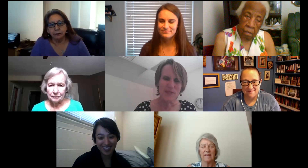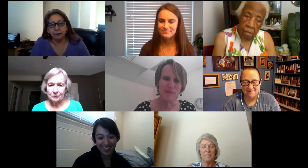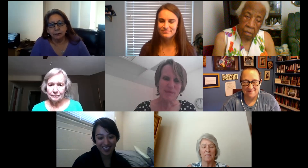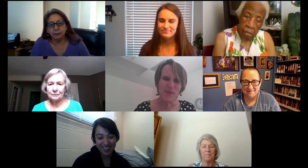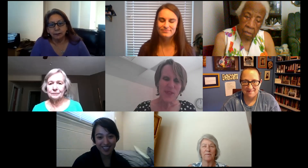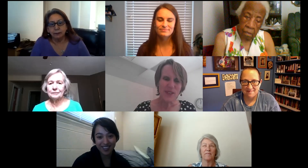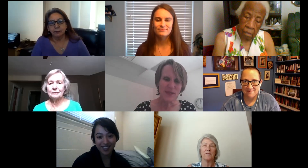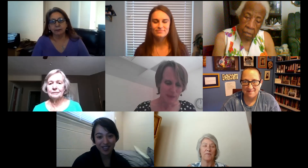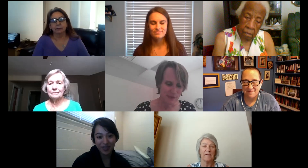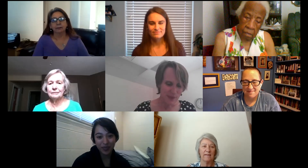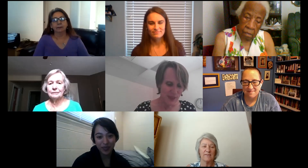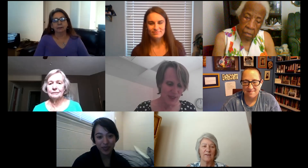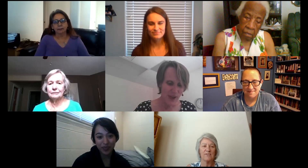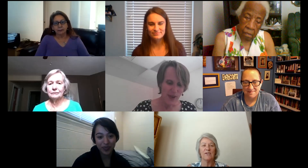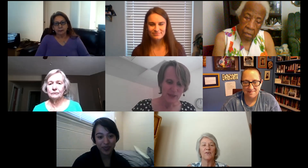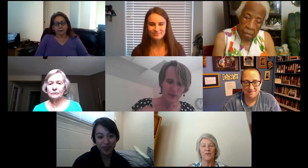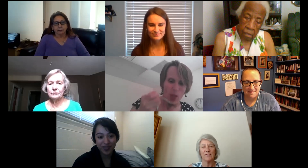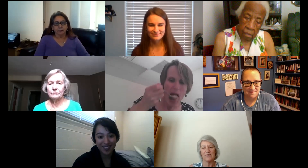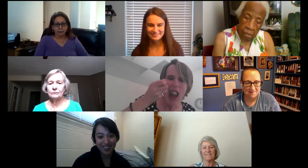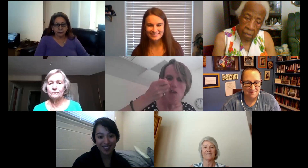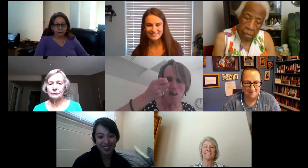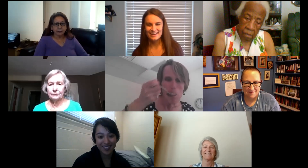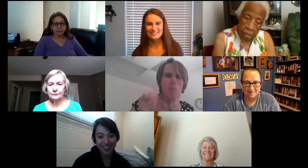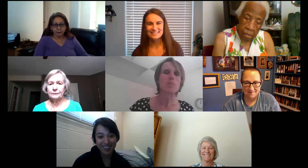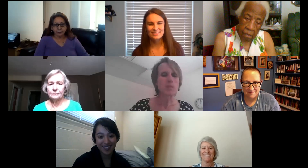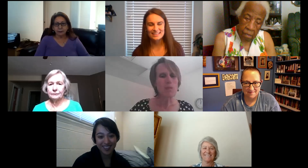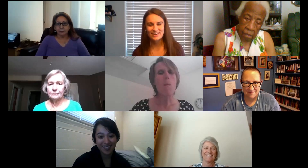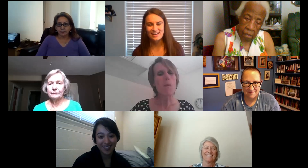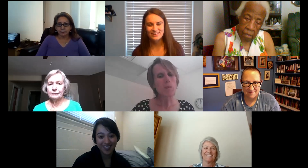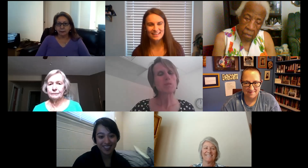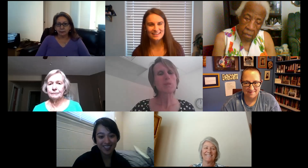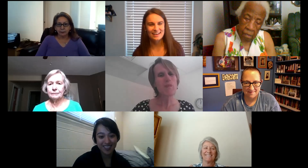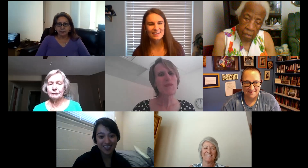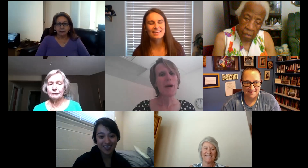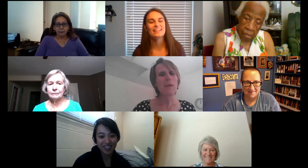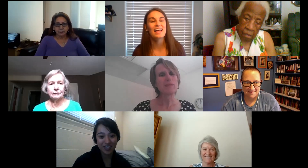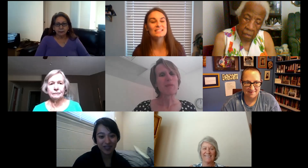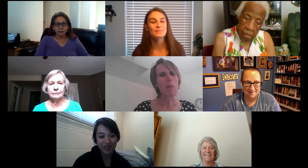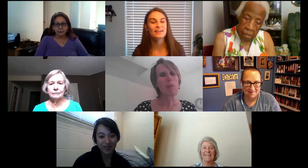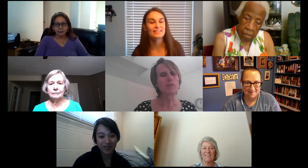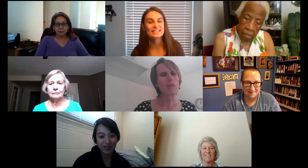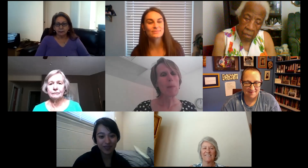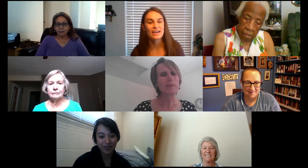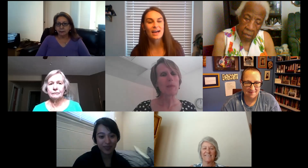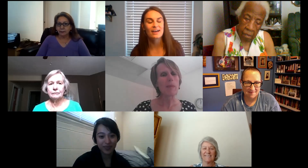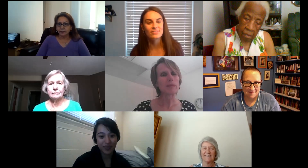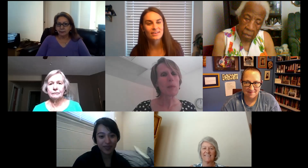my preferred pronouns are she, her, hers. Awesome. Thanks for coming, Linda. And then last but not least, we have